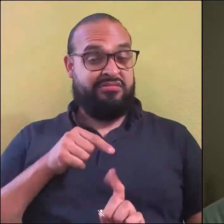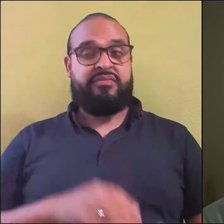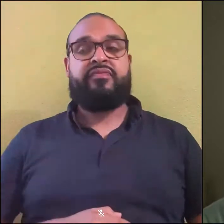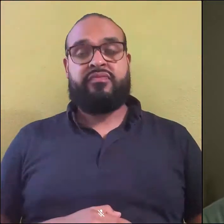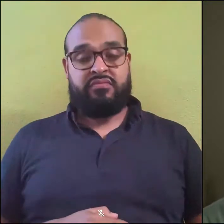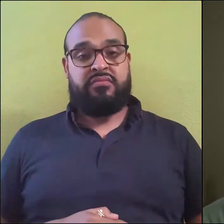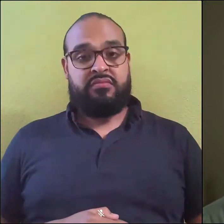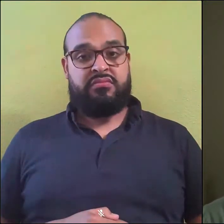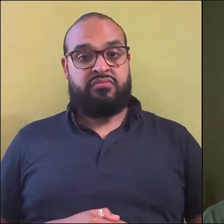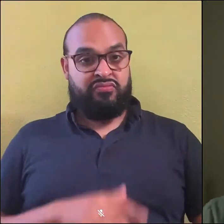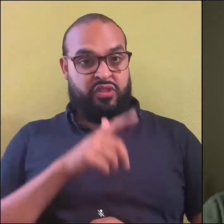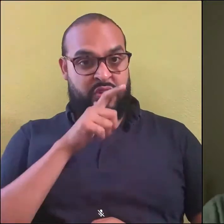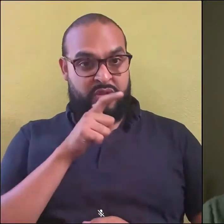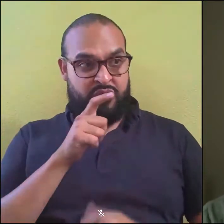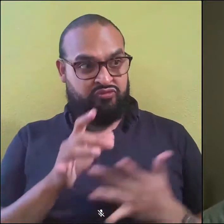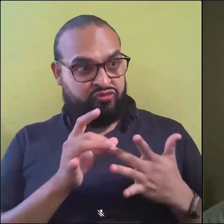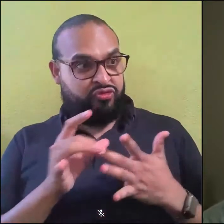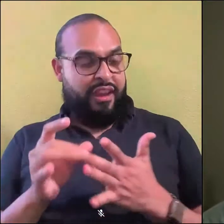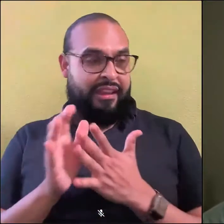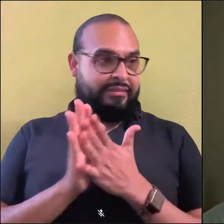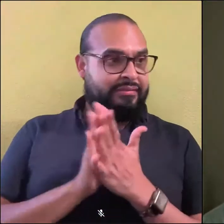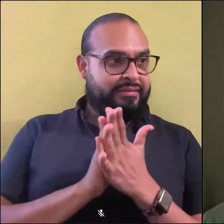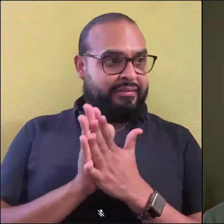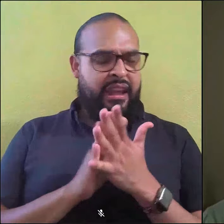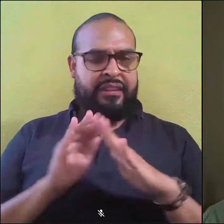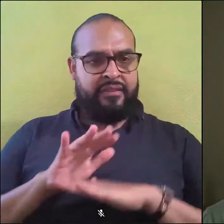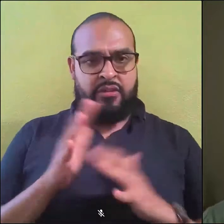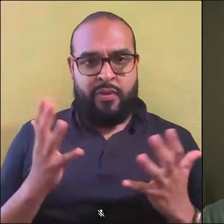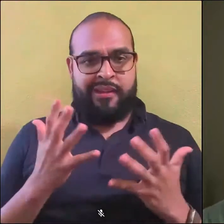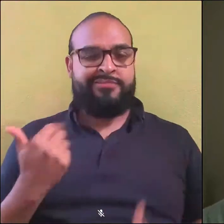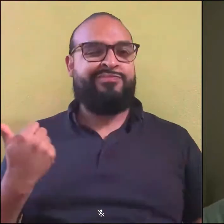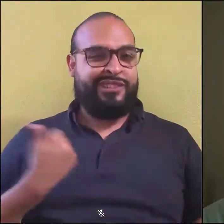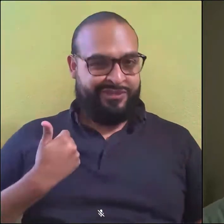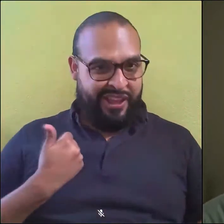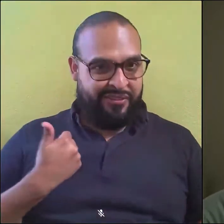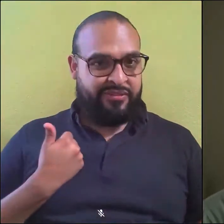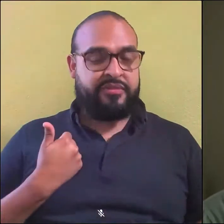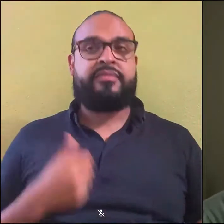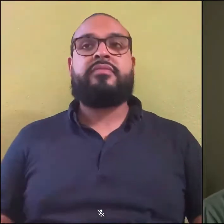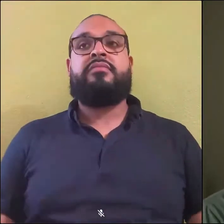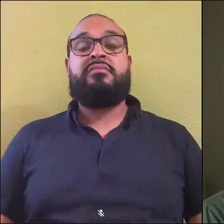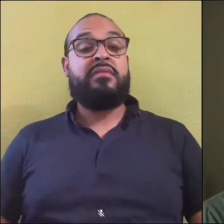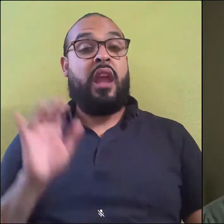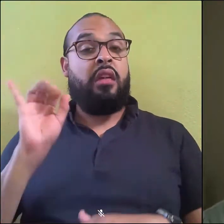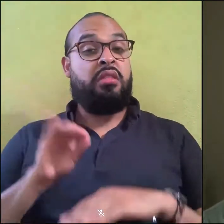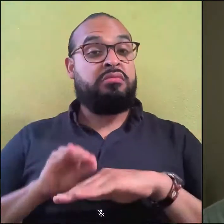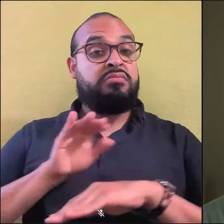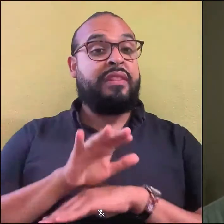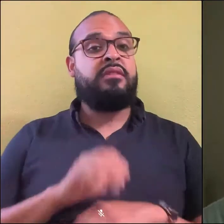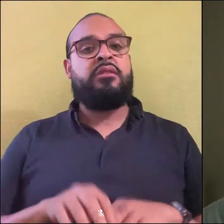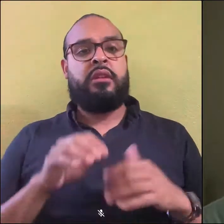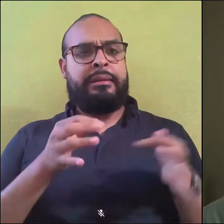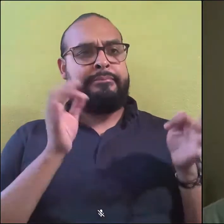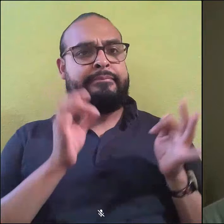by ourselves. And what are the consequences of those decisions? These decisions of categorization, of labeling,